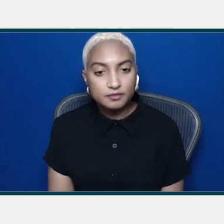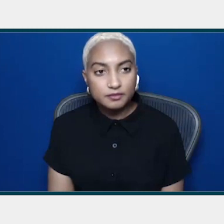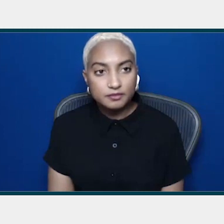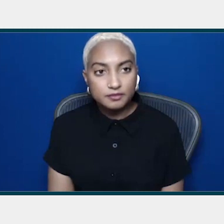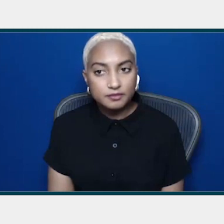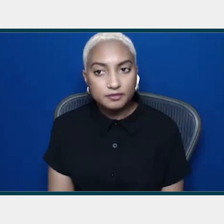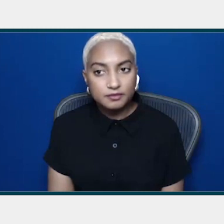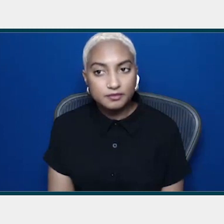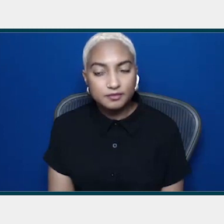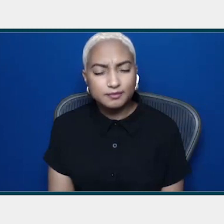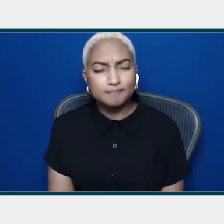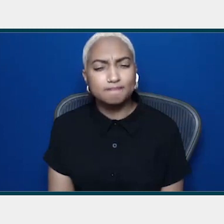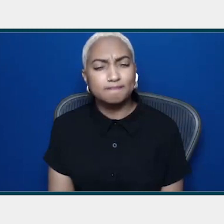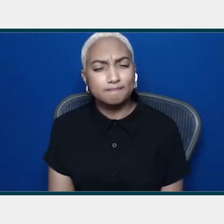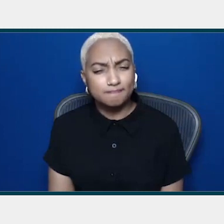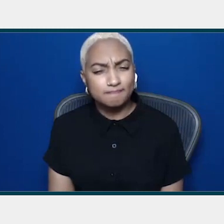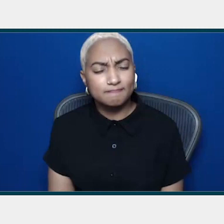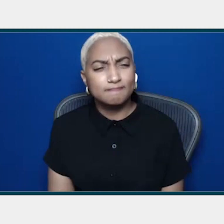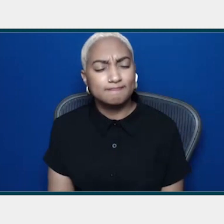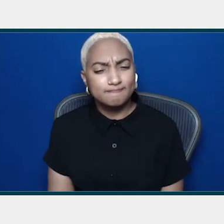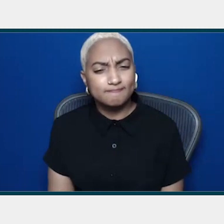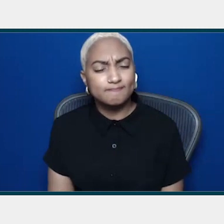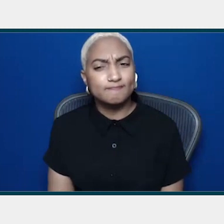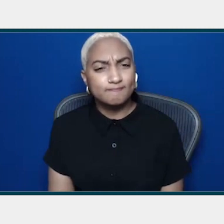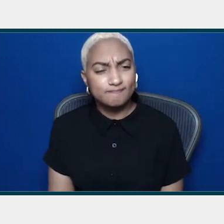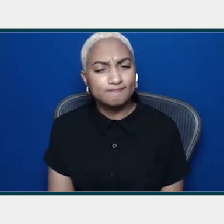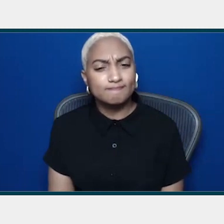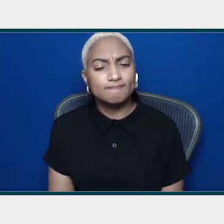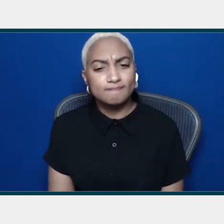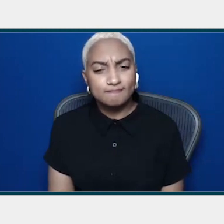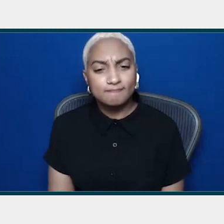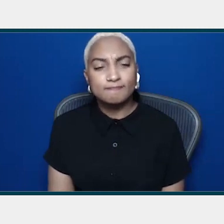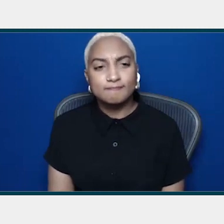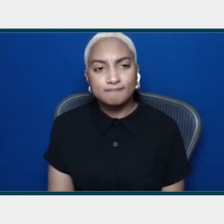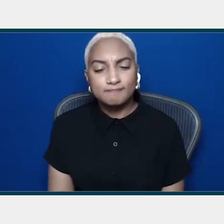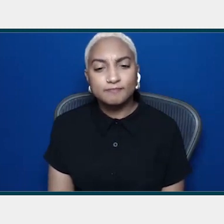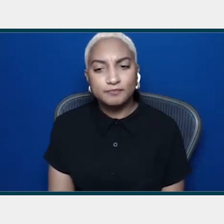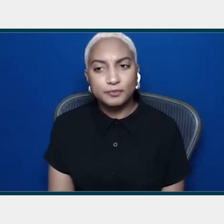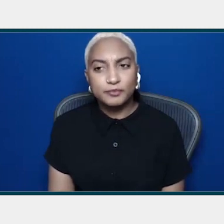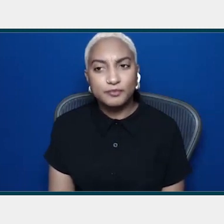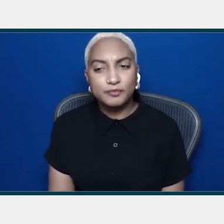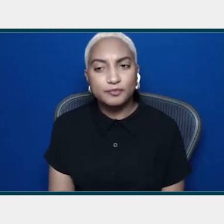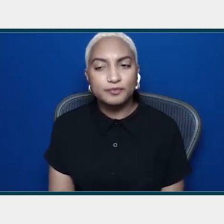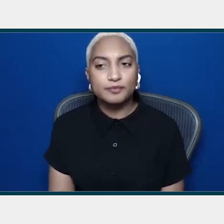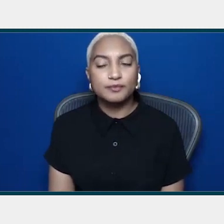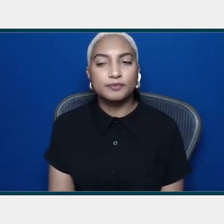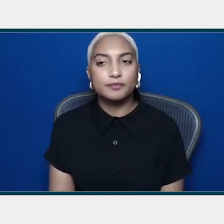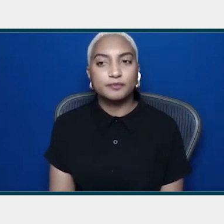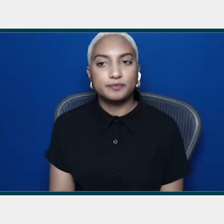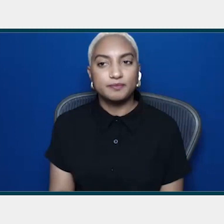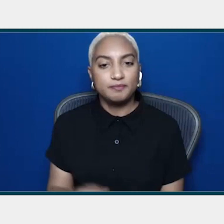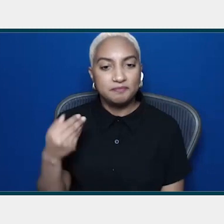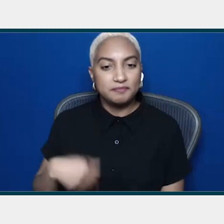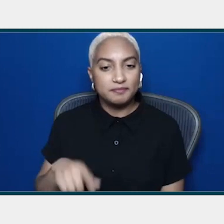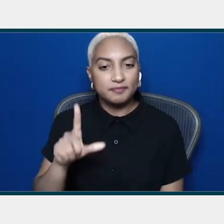This is Lindsey. I think there are probably a lot of people already who are going, what is autism? What is that? How